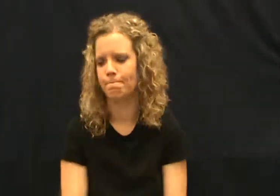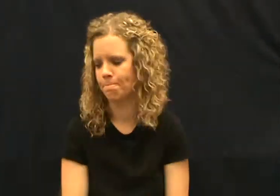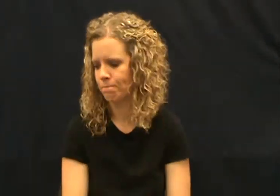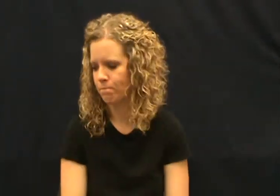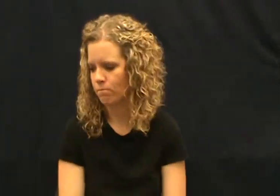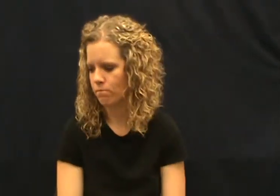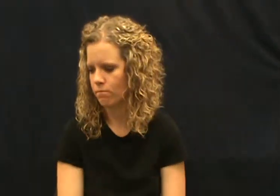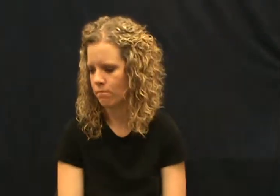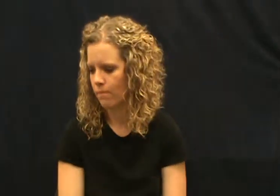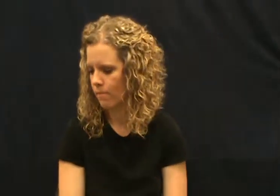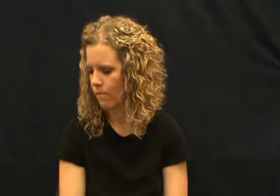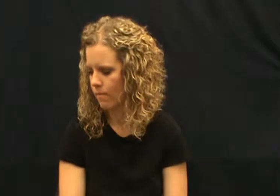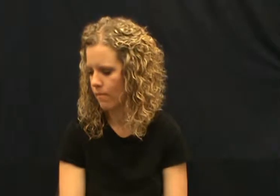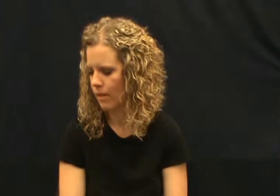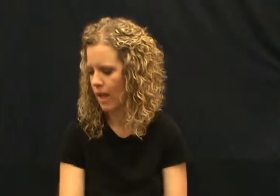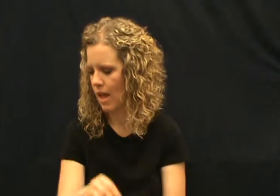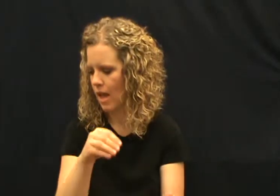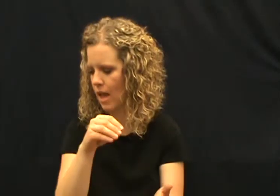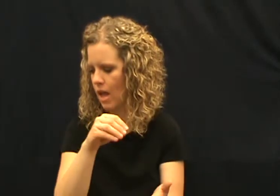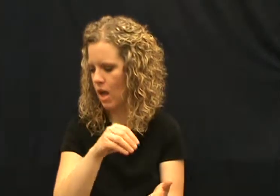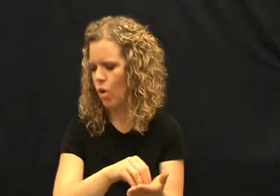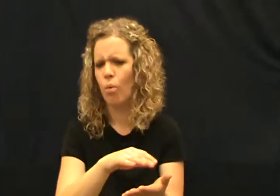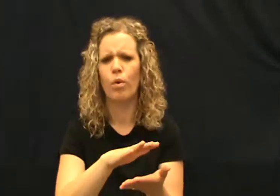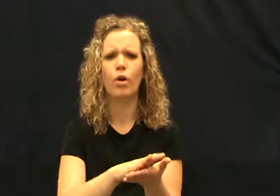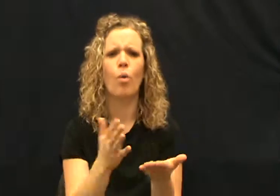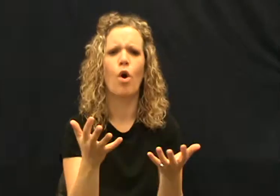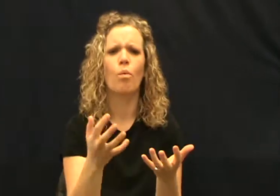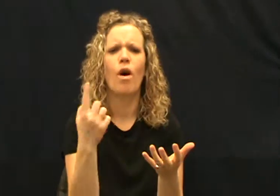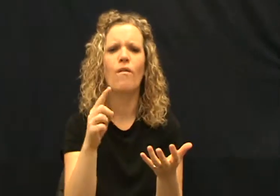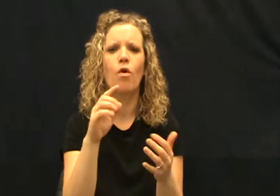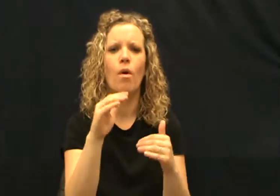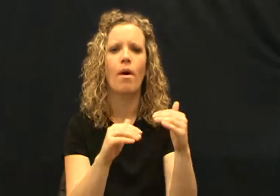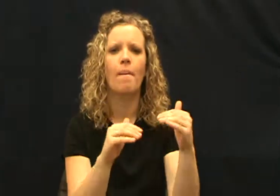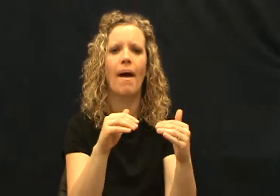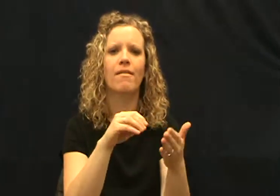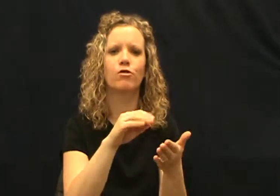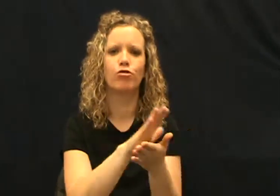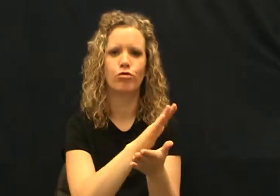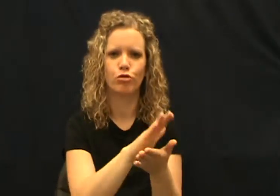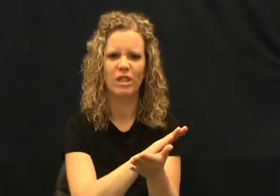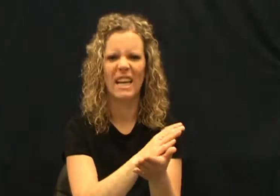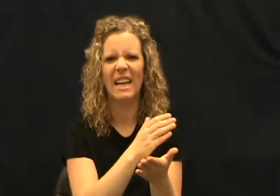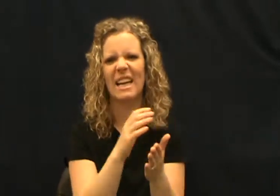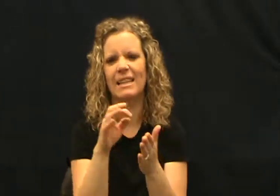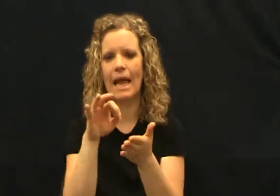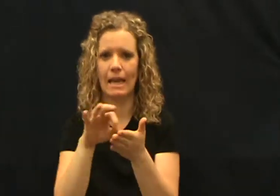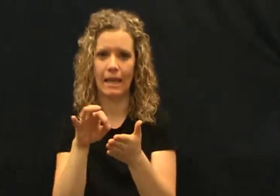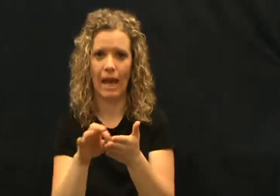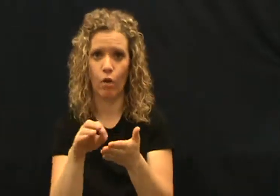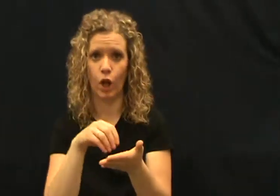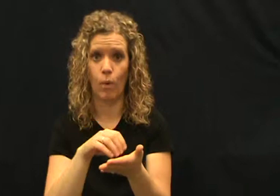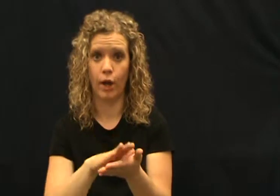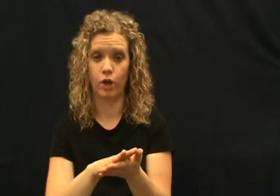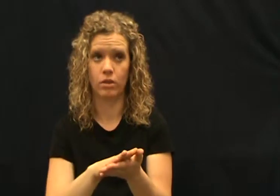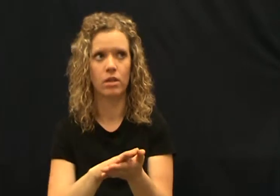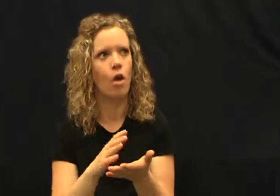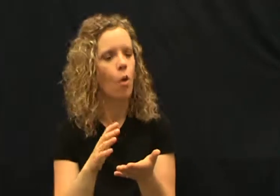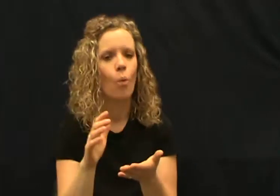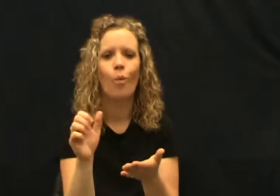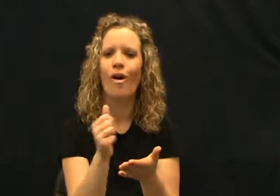So what actually gets recorded on a balance sheet and in the accounting records? Well, any item that we acquired